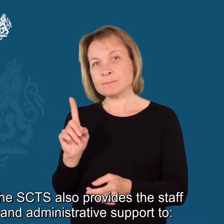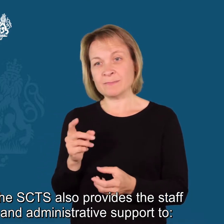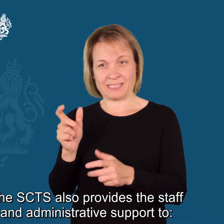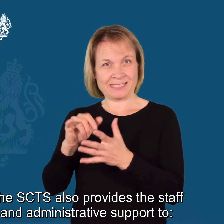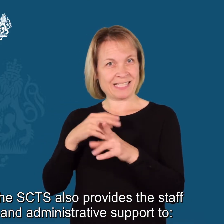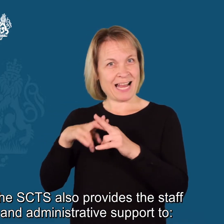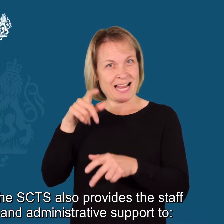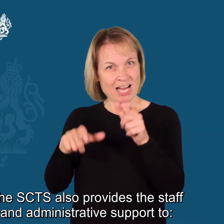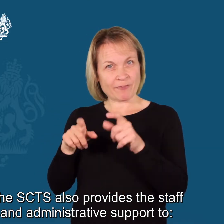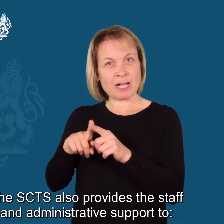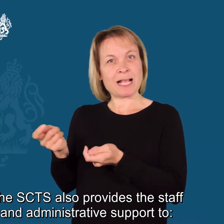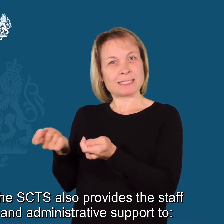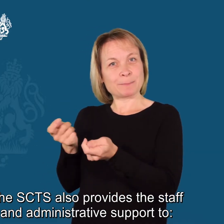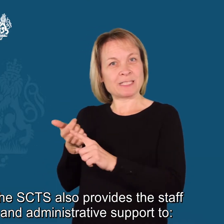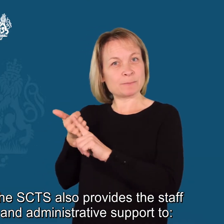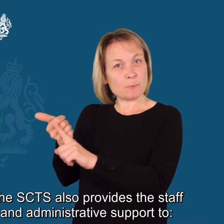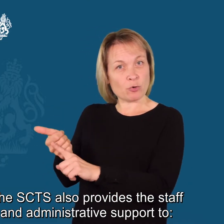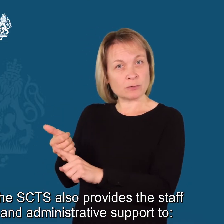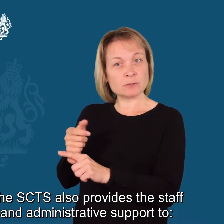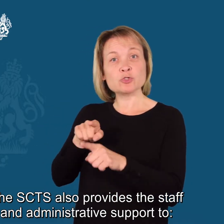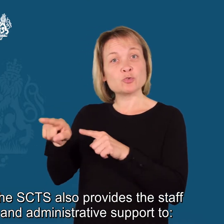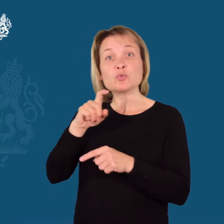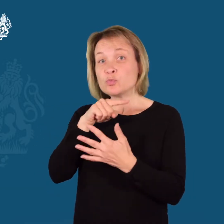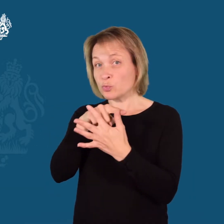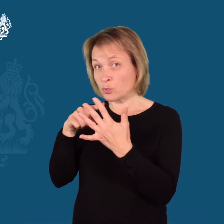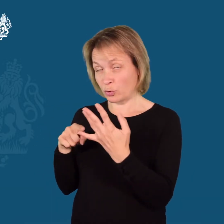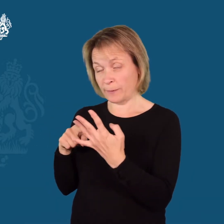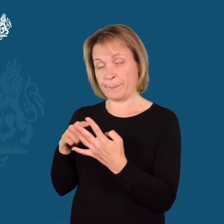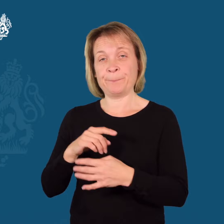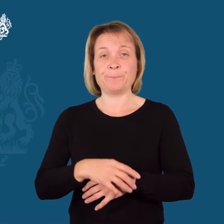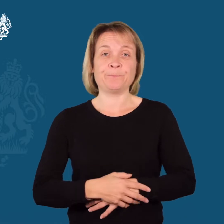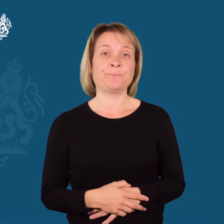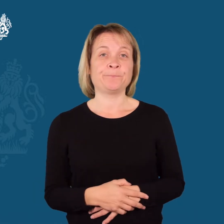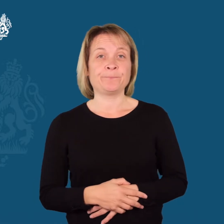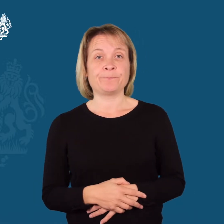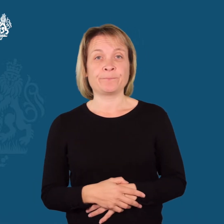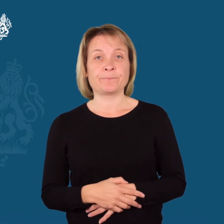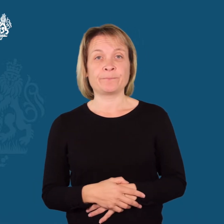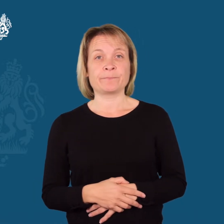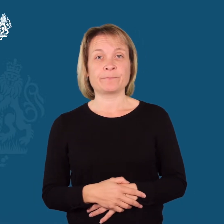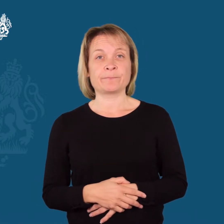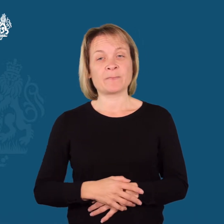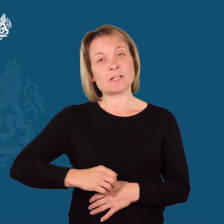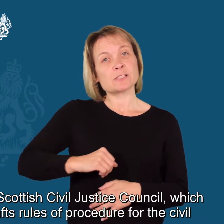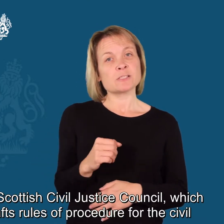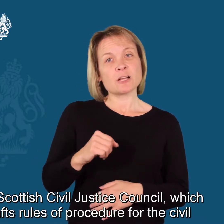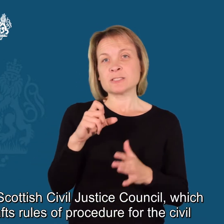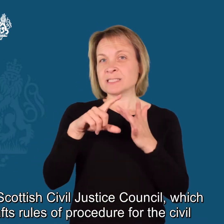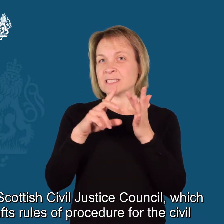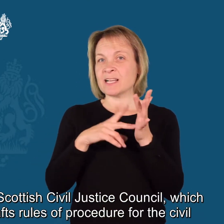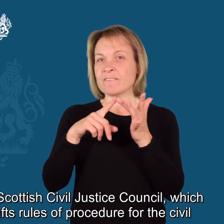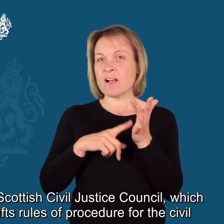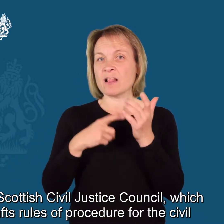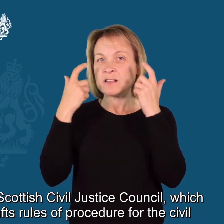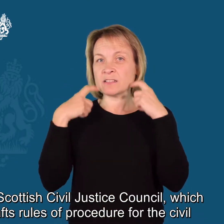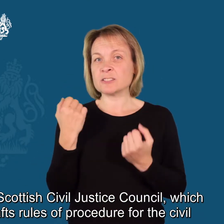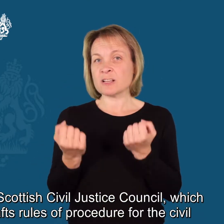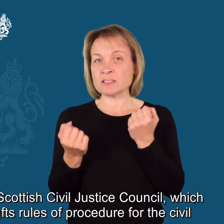The SCTS also provides the staff and administrative support to the Scottish Civil Justice Council, which drafts rules